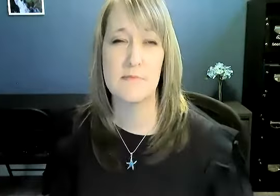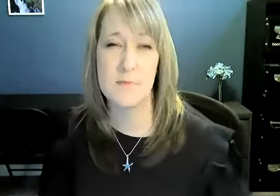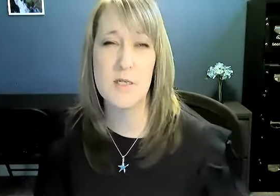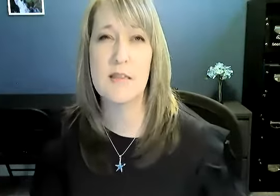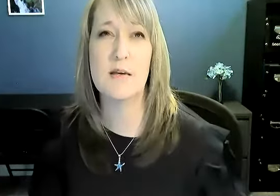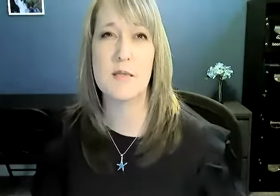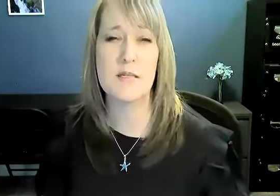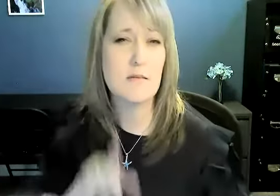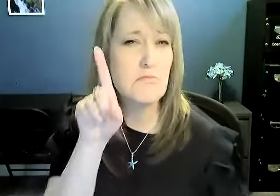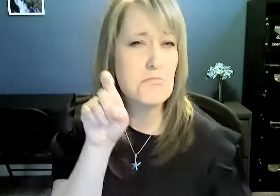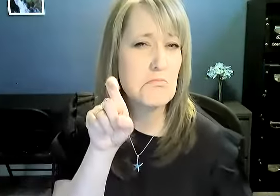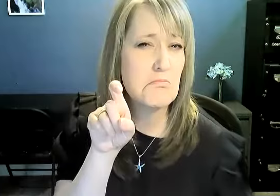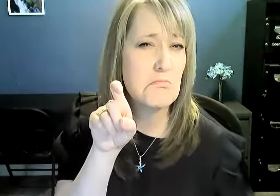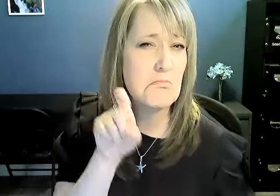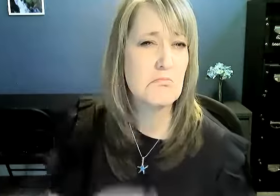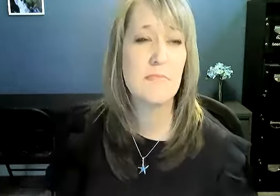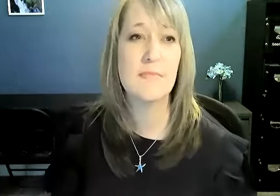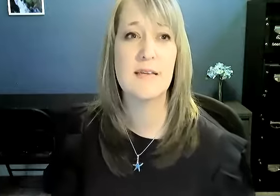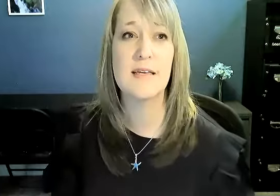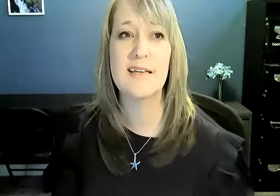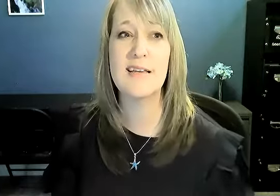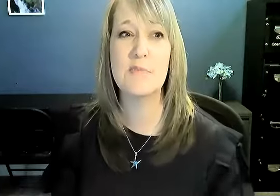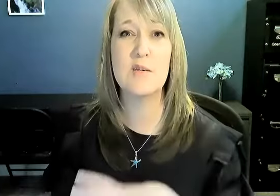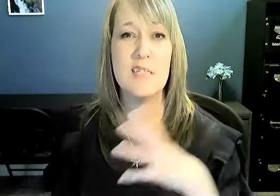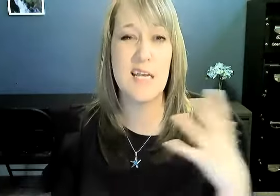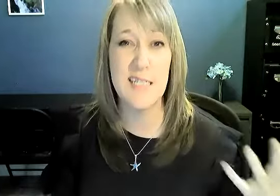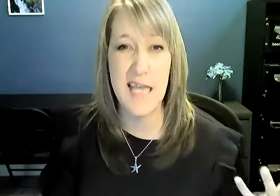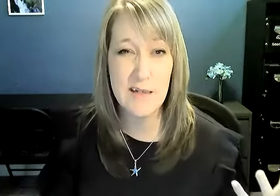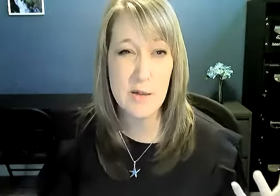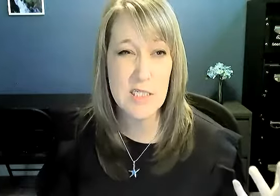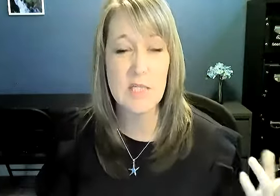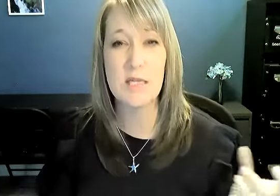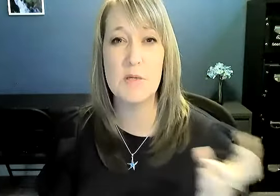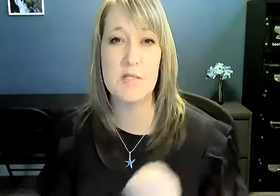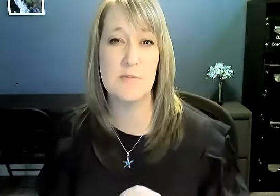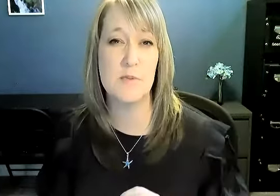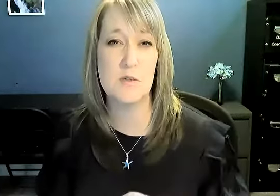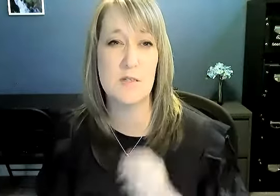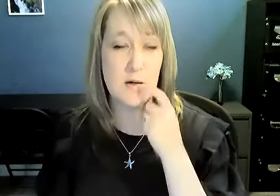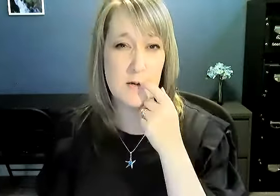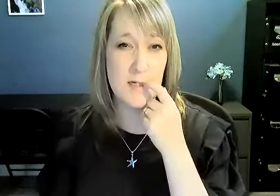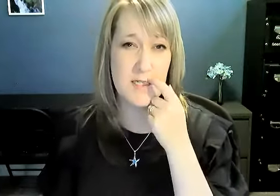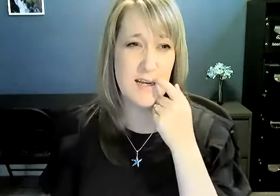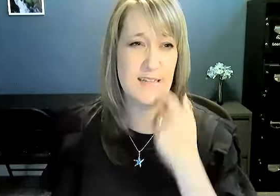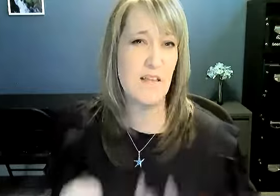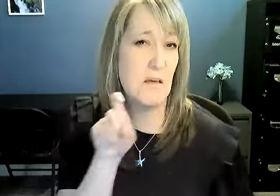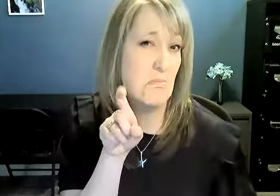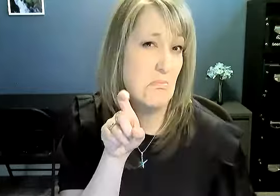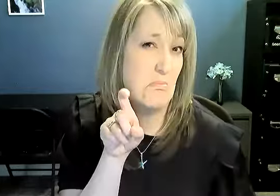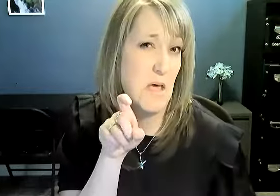What do you think about this? It can be used kind of to end a question. It can be used to start a question. And it's kind of like, huh?